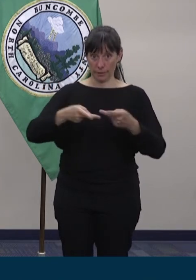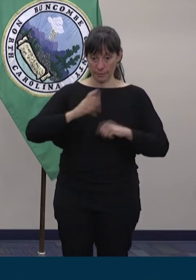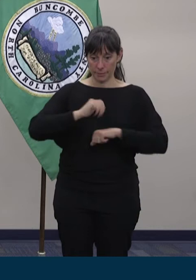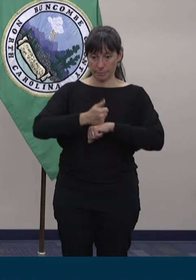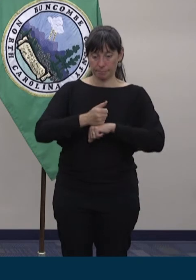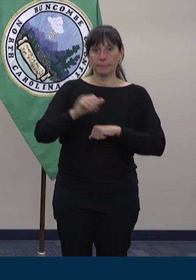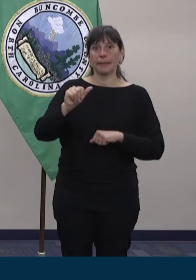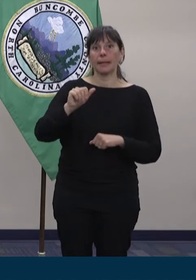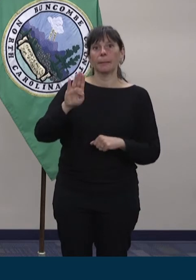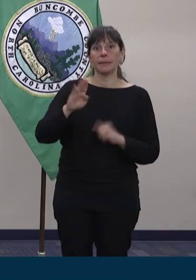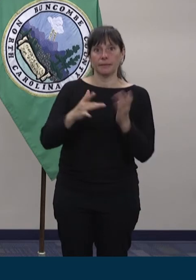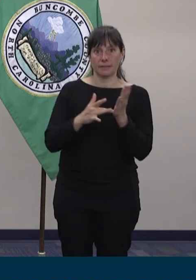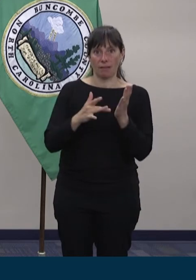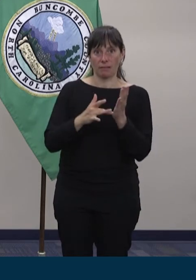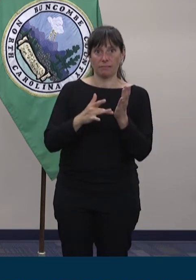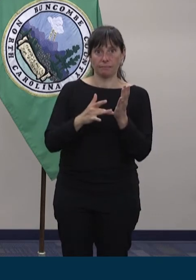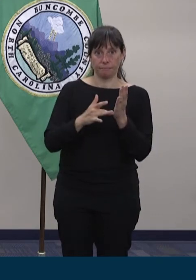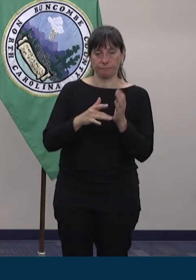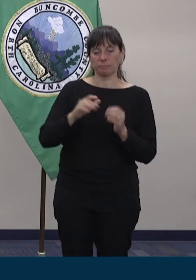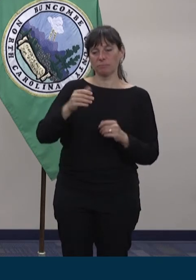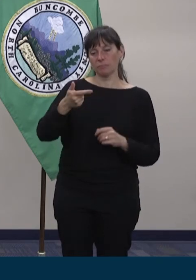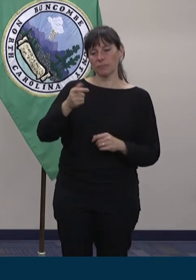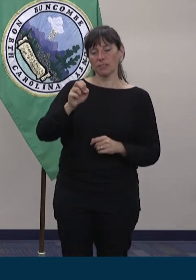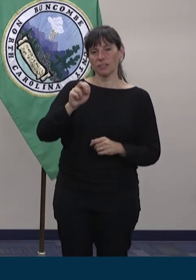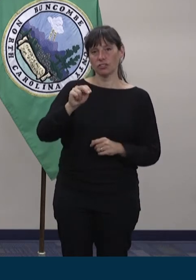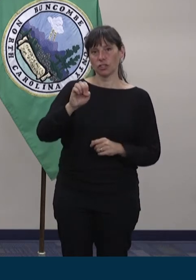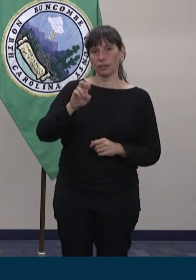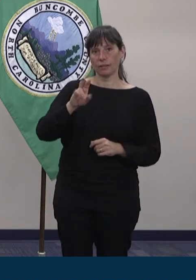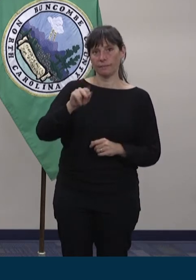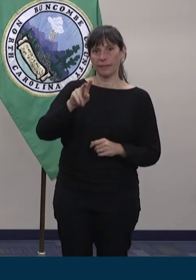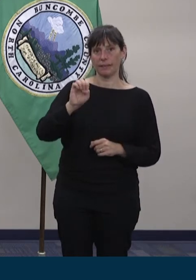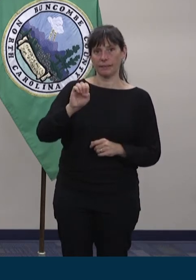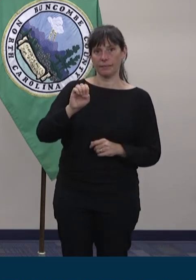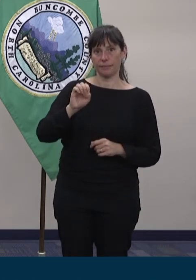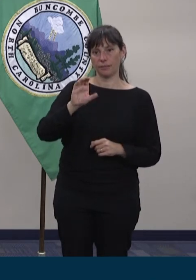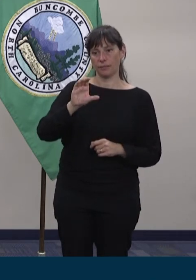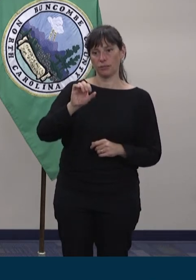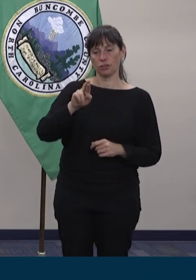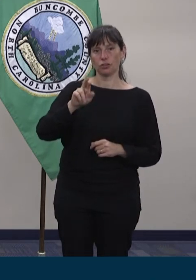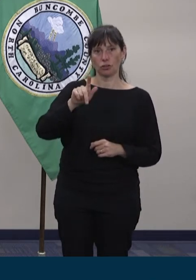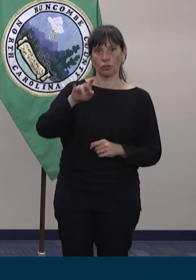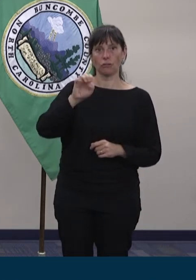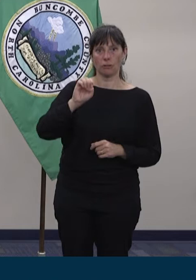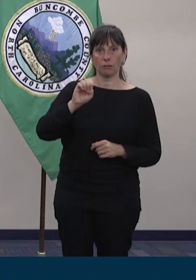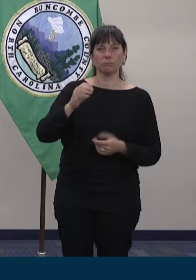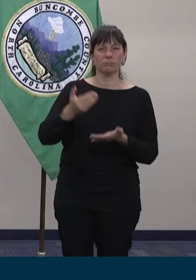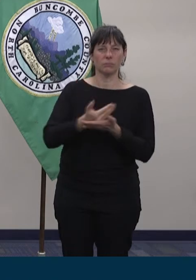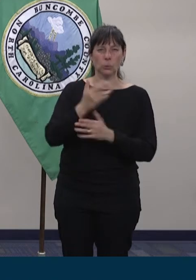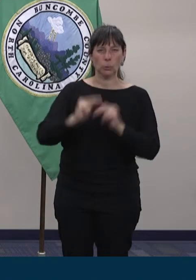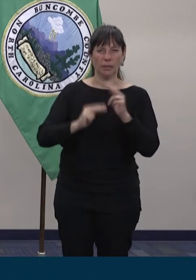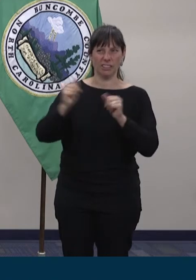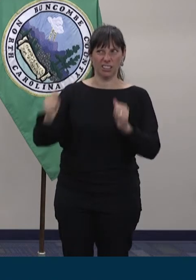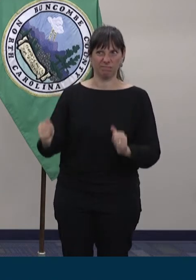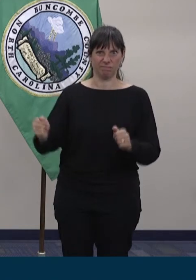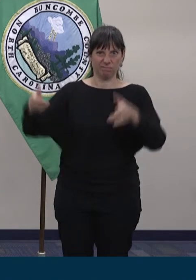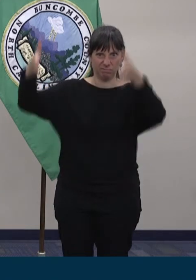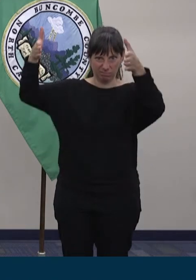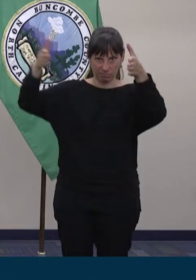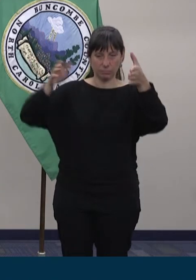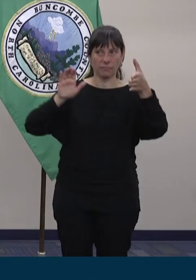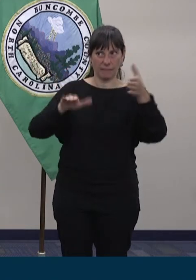on Genevieve Circle, in the Allied Health Building parking lot, every Sunday, beginning July